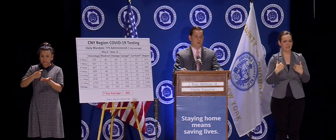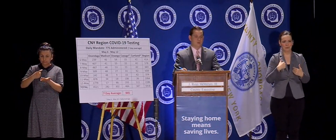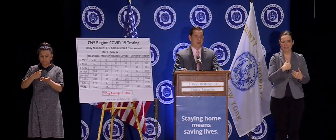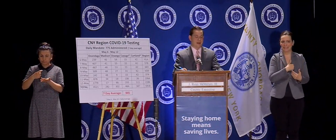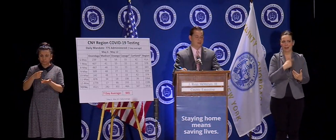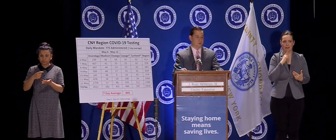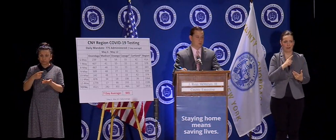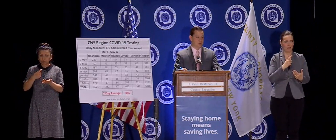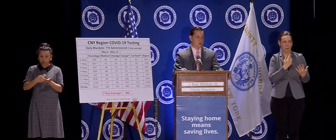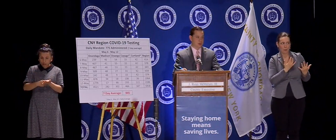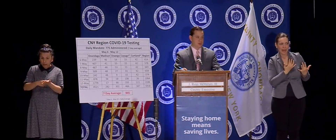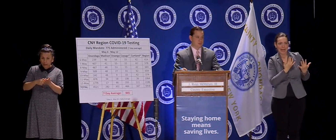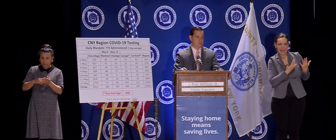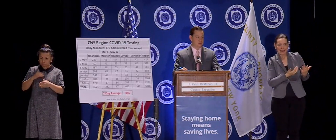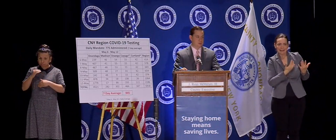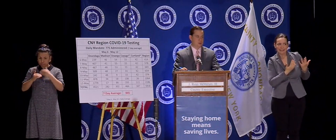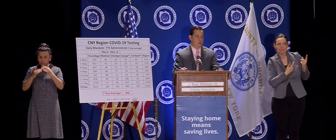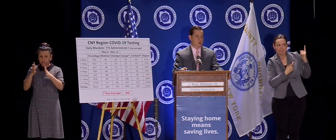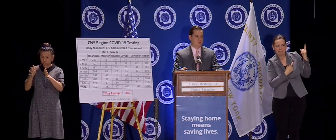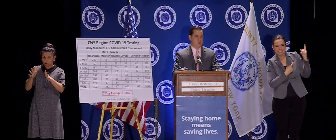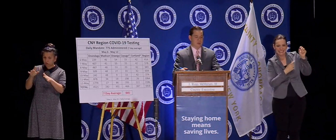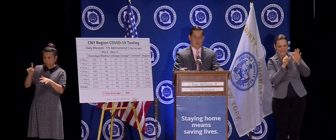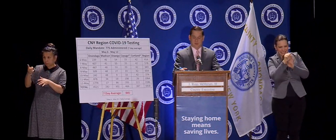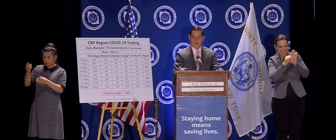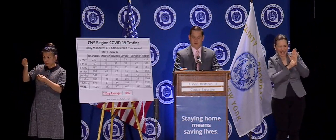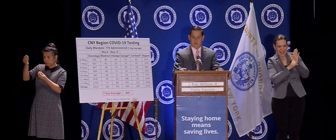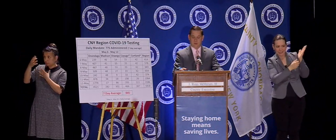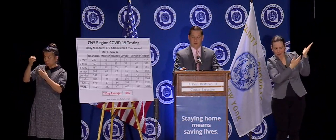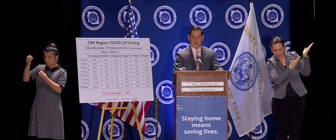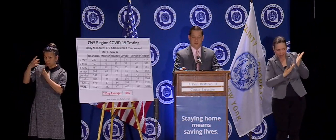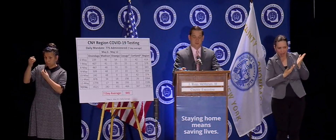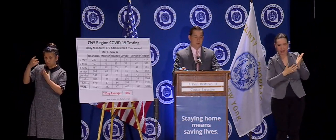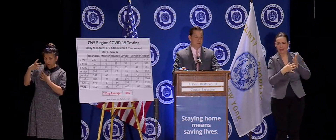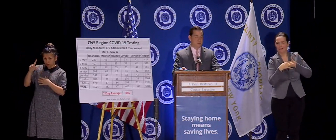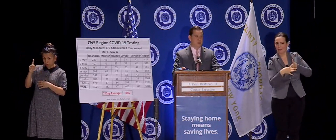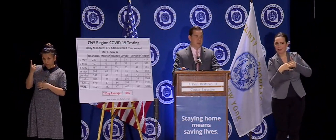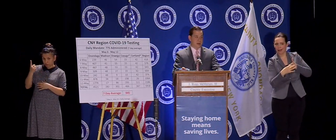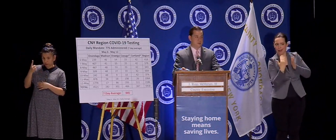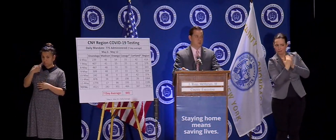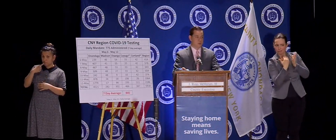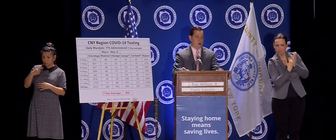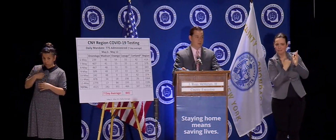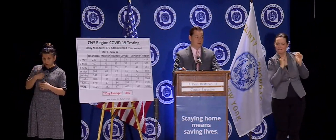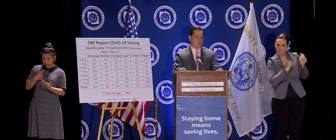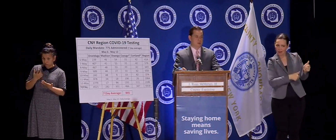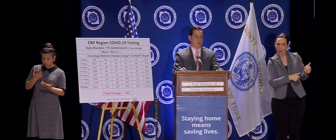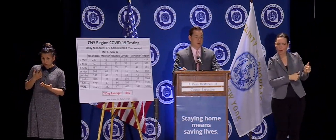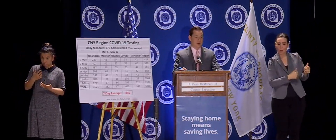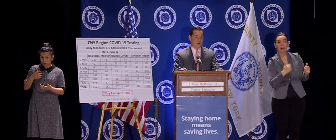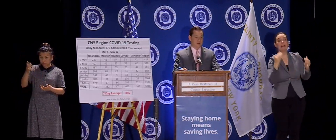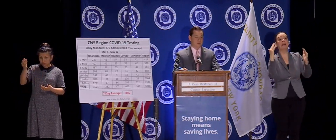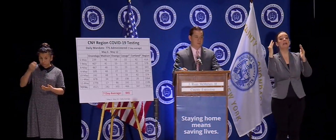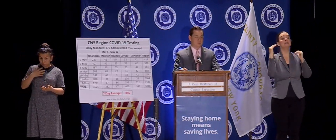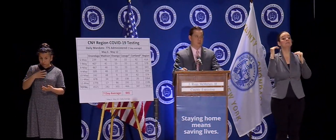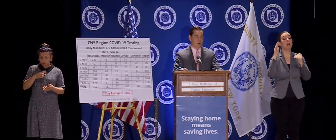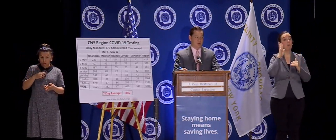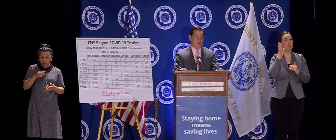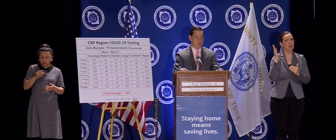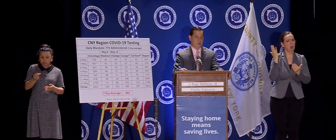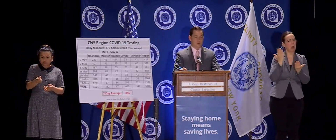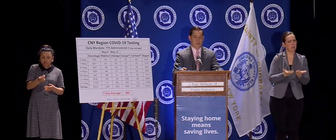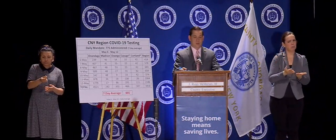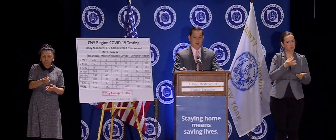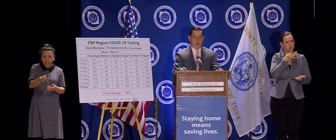are waiting for guidance from New York State, and we anticipate some of that guidance will be coming